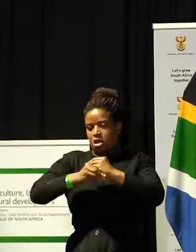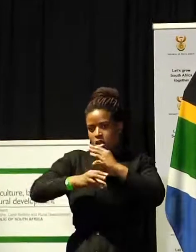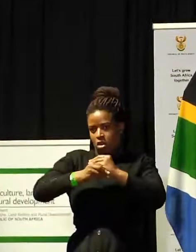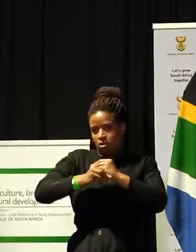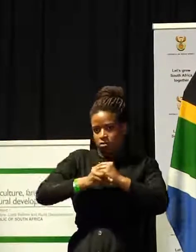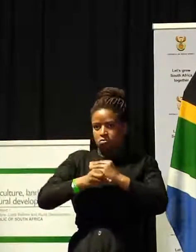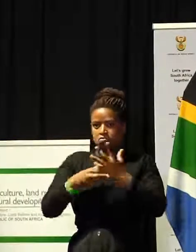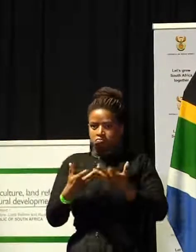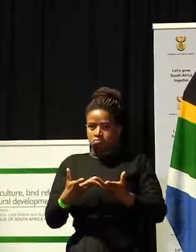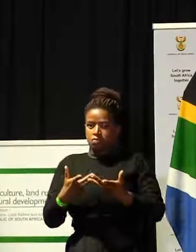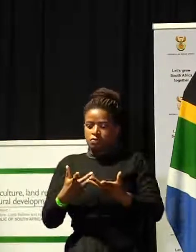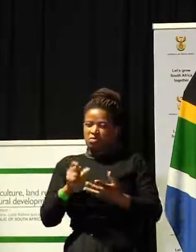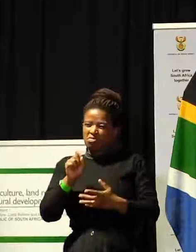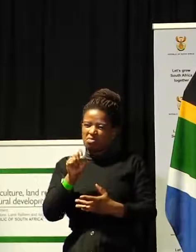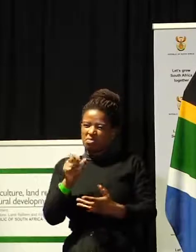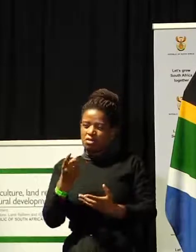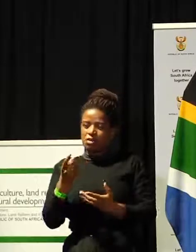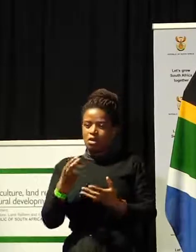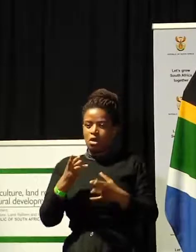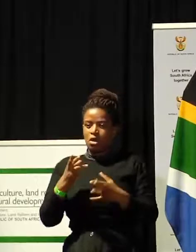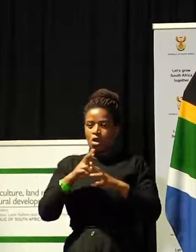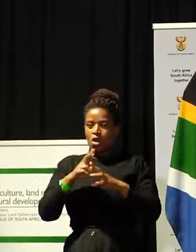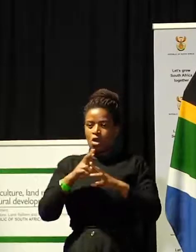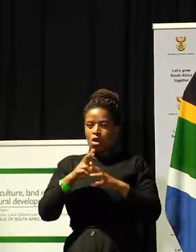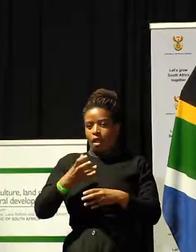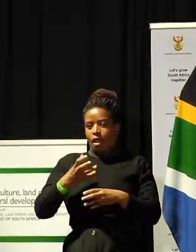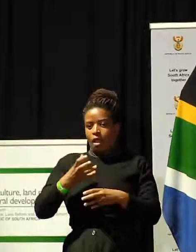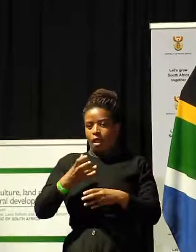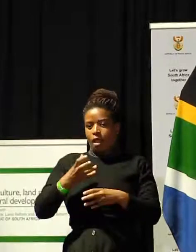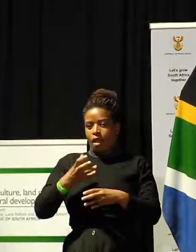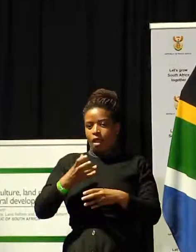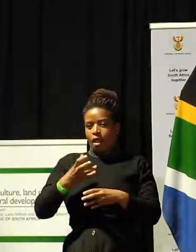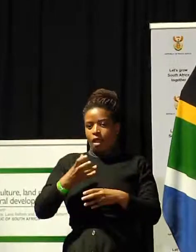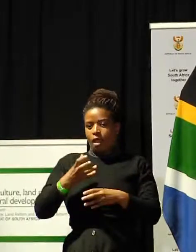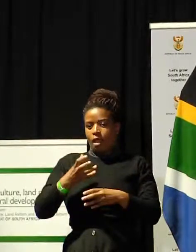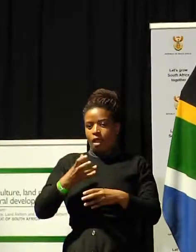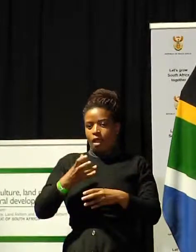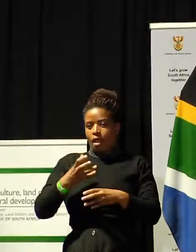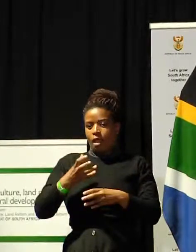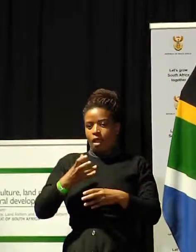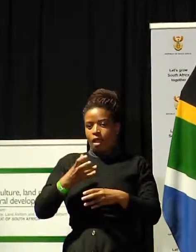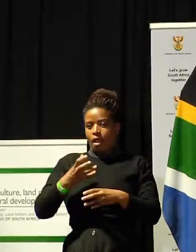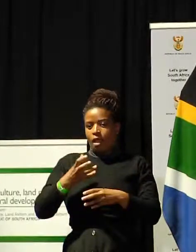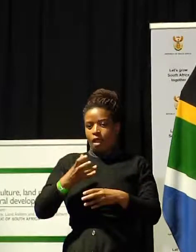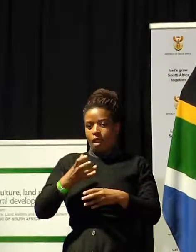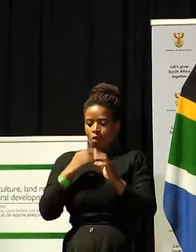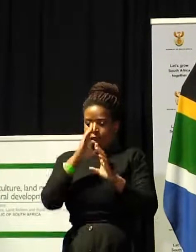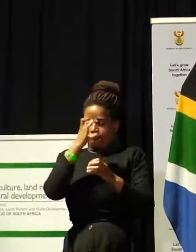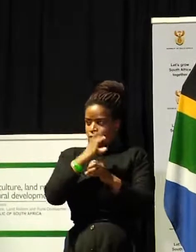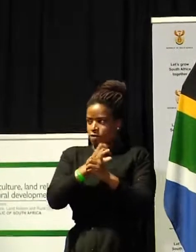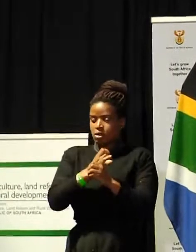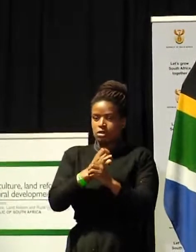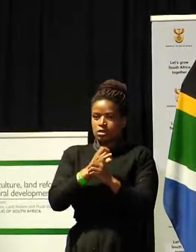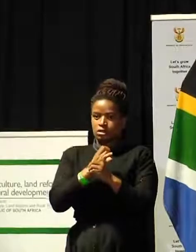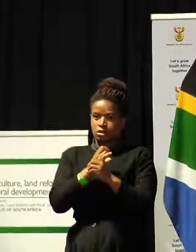areas. On the land holding mechanisms, our commission